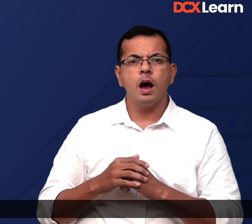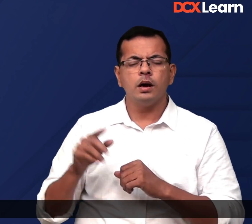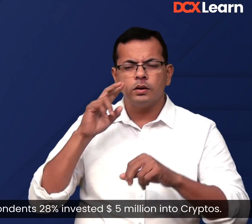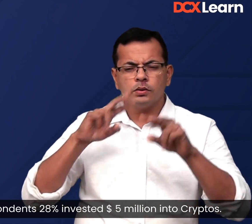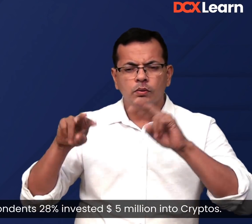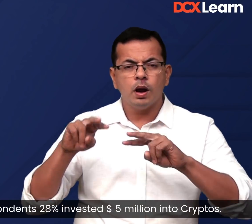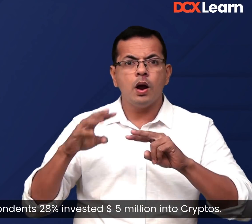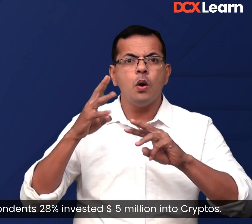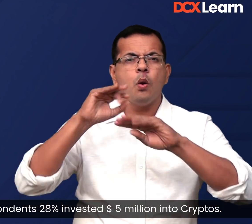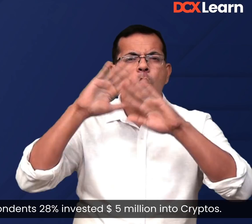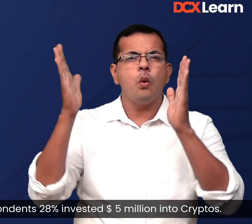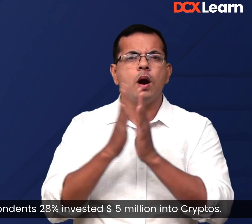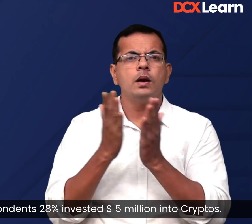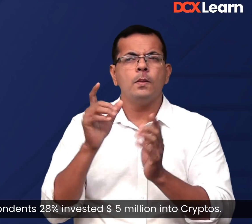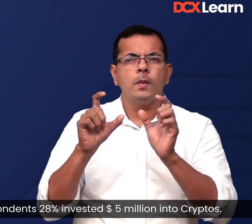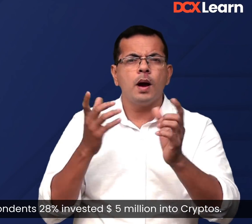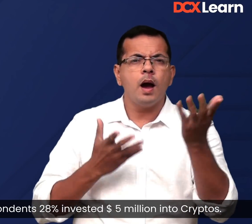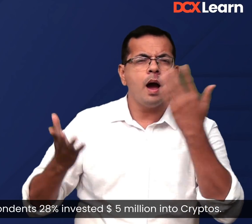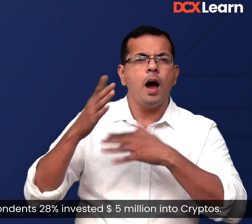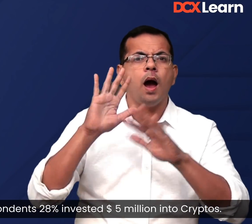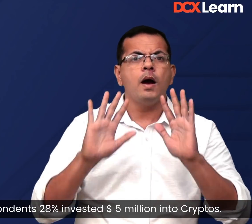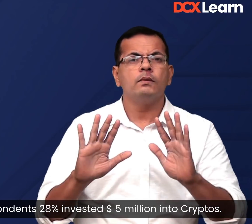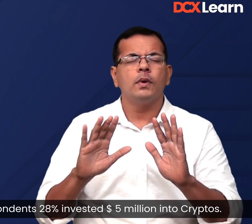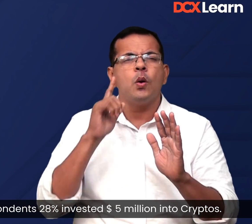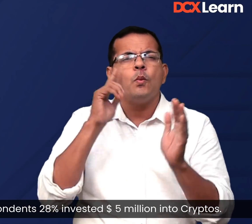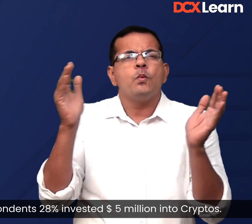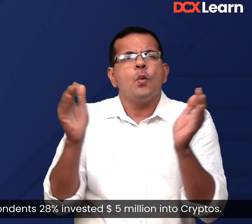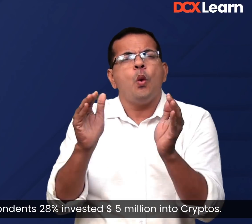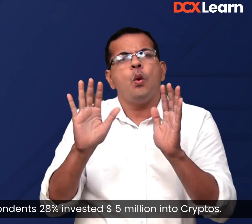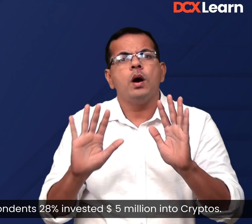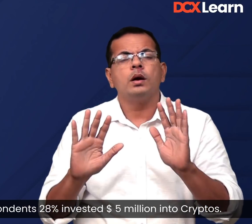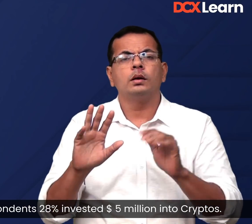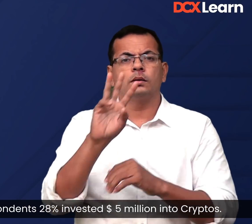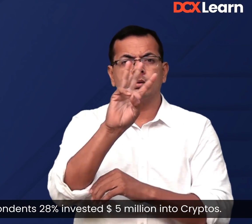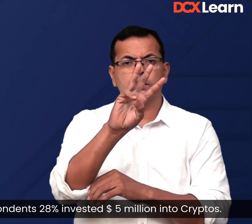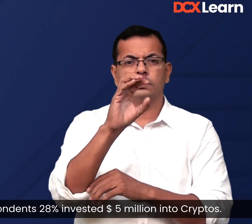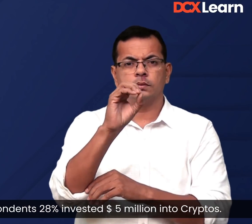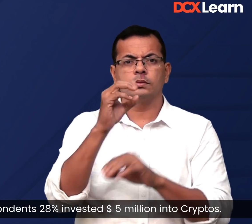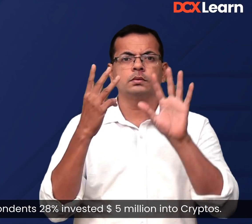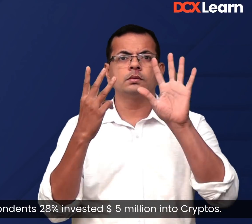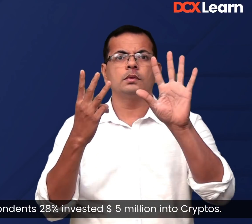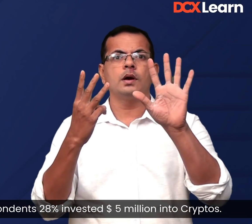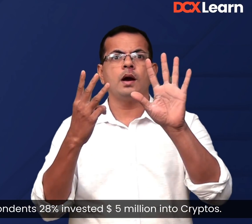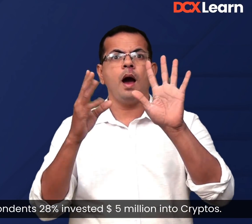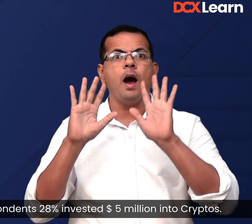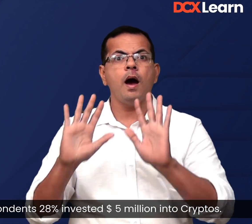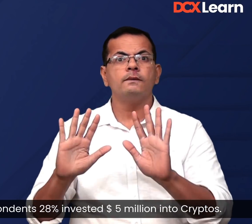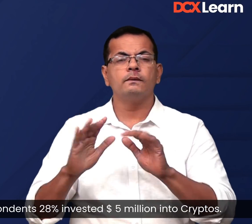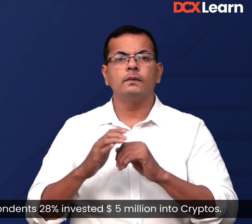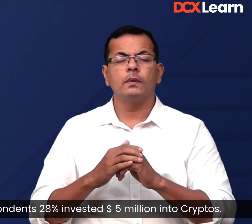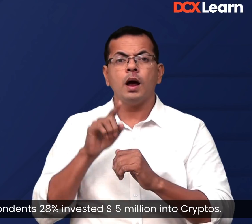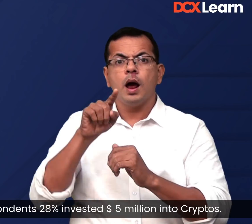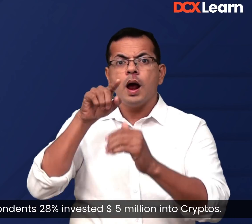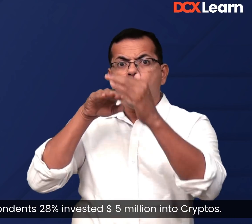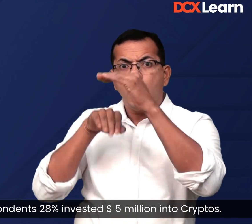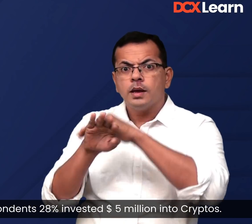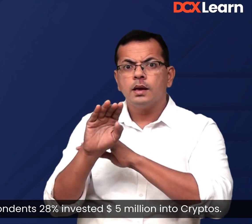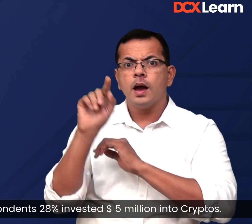it found that of the 308 respondents 28 percent invested five million dollars